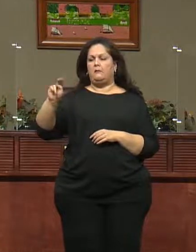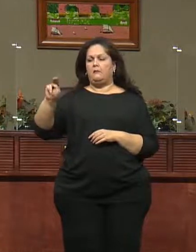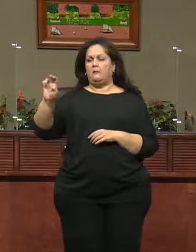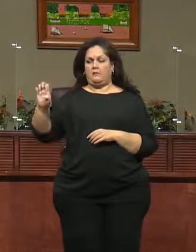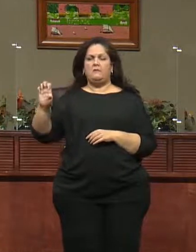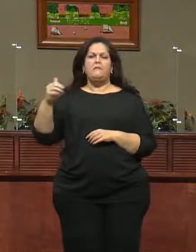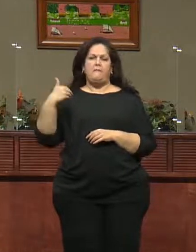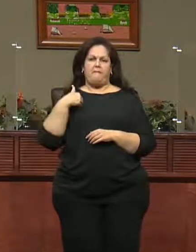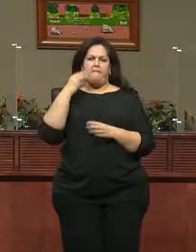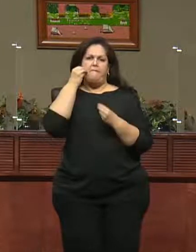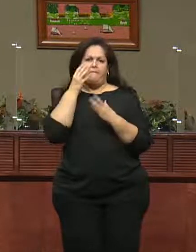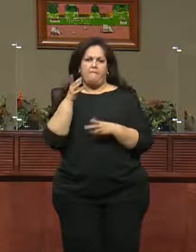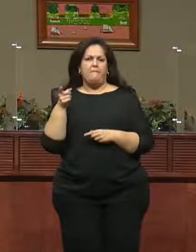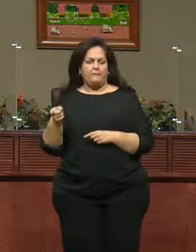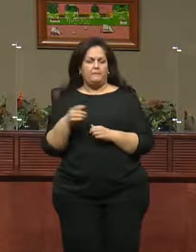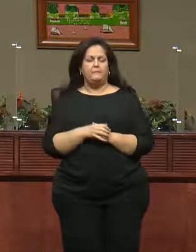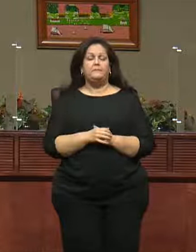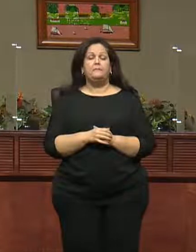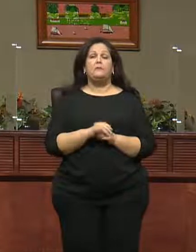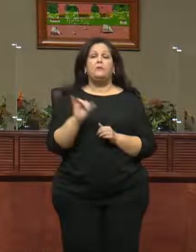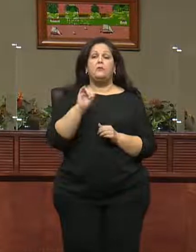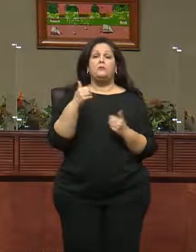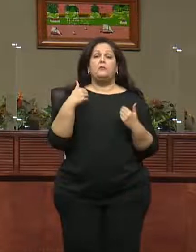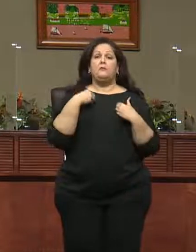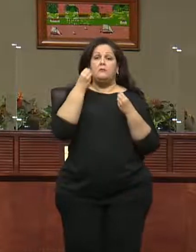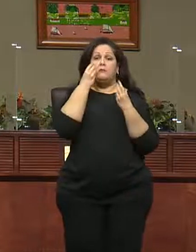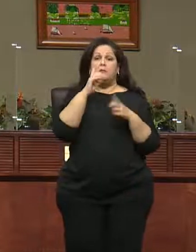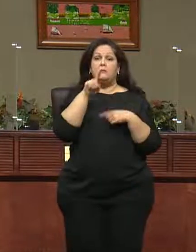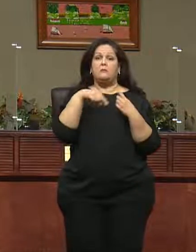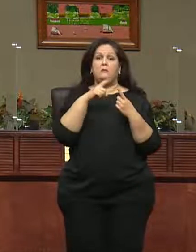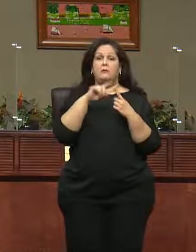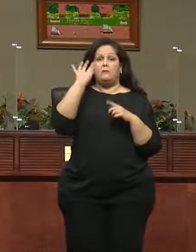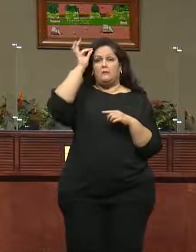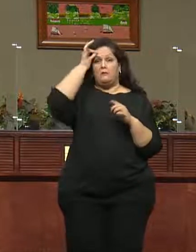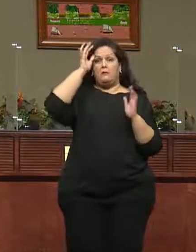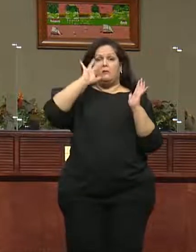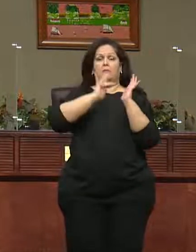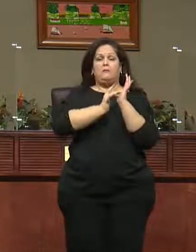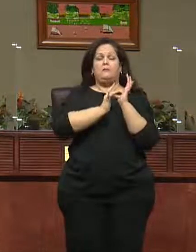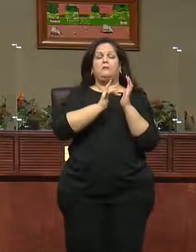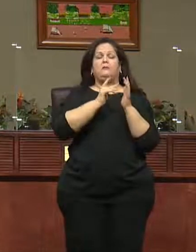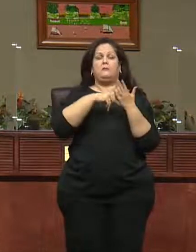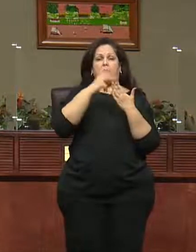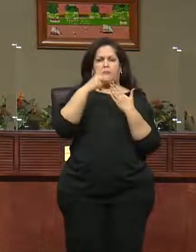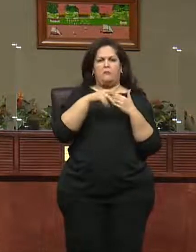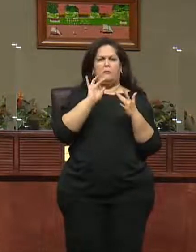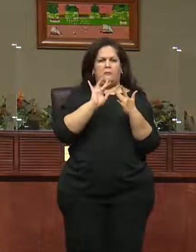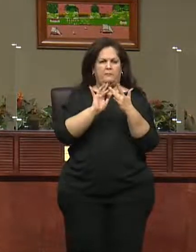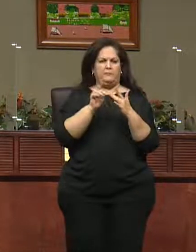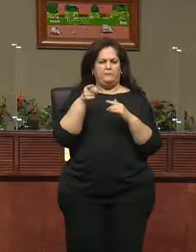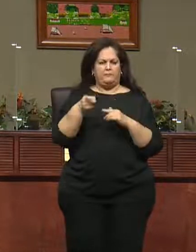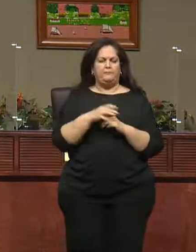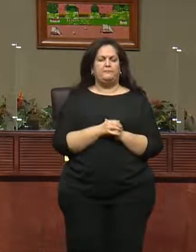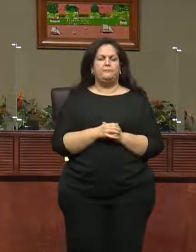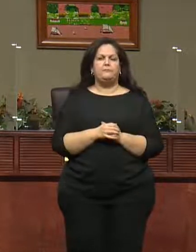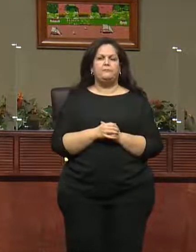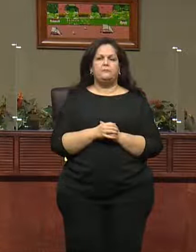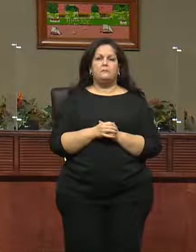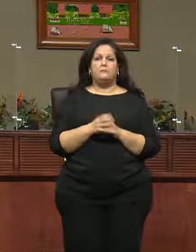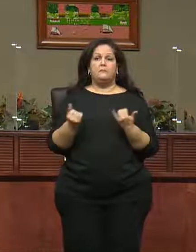//vaccine. There is also information on the federal pharmacy program on our website. To date,